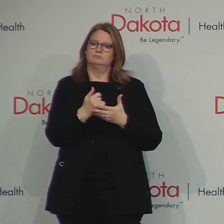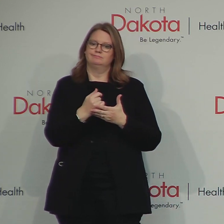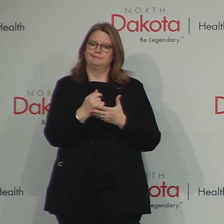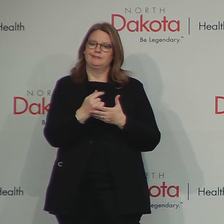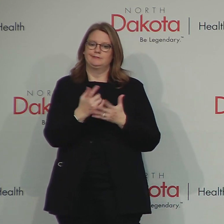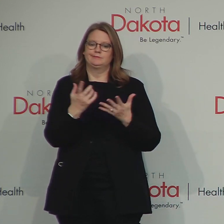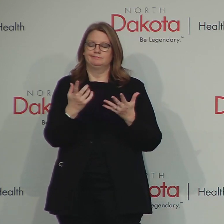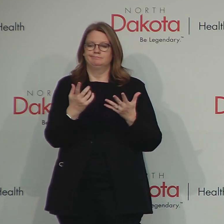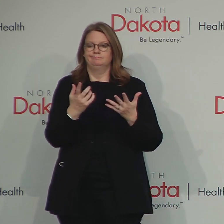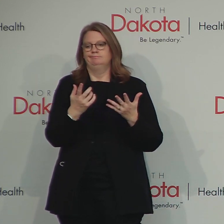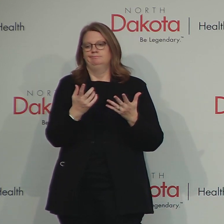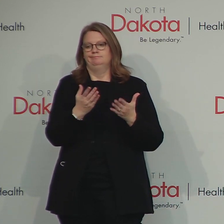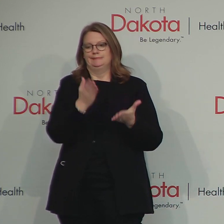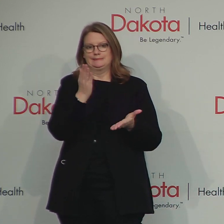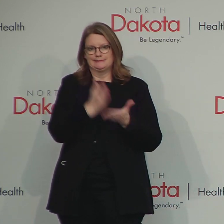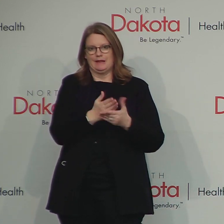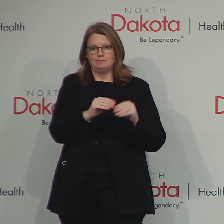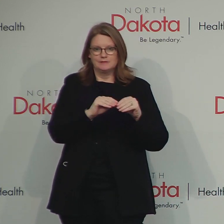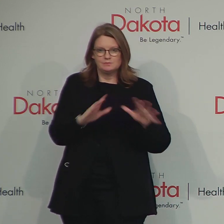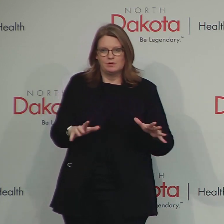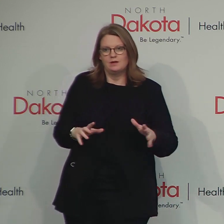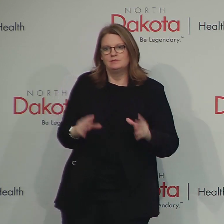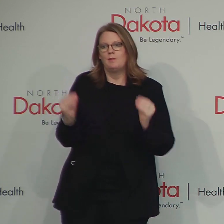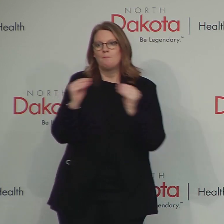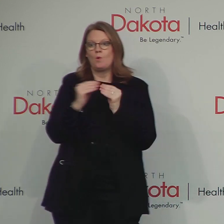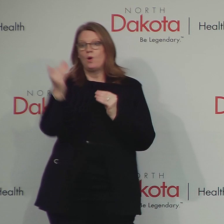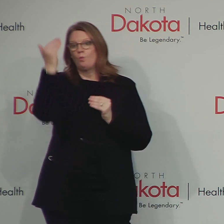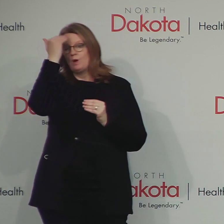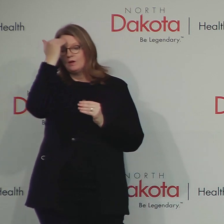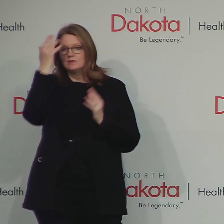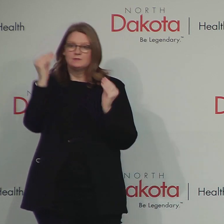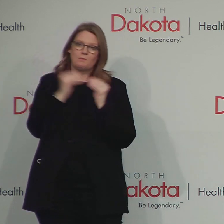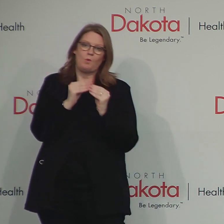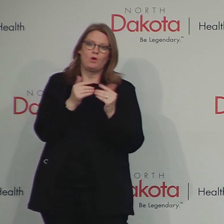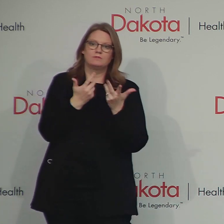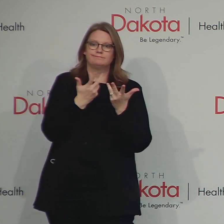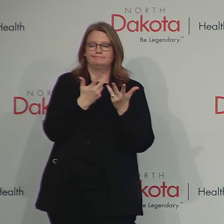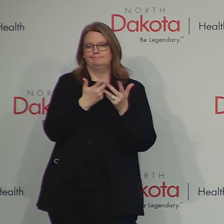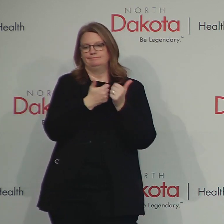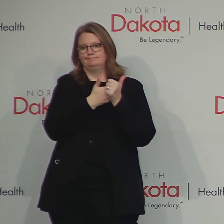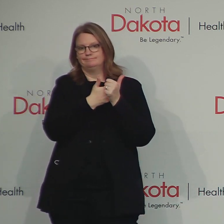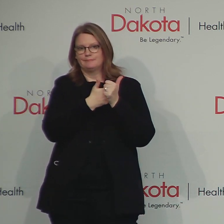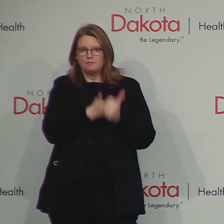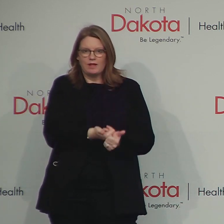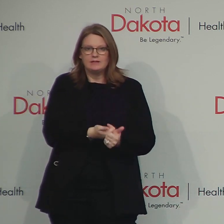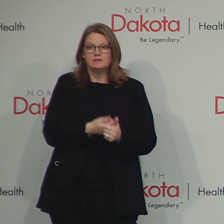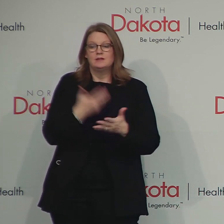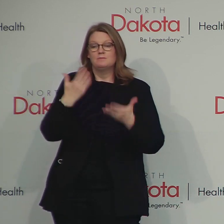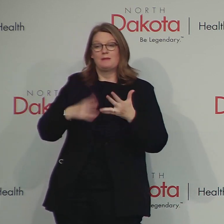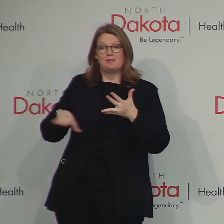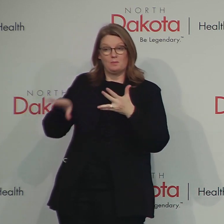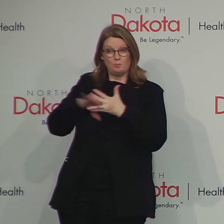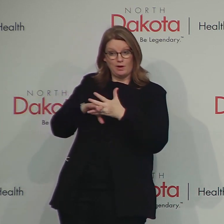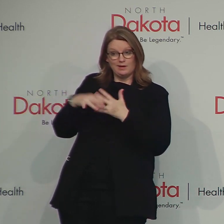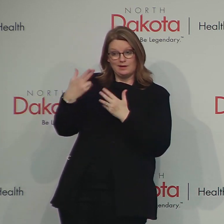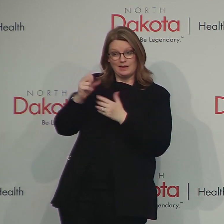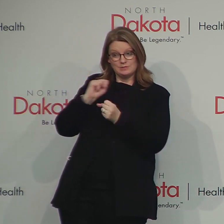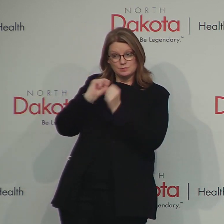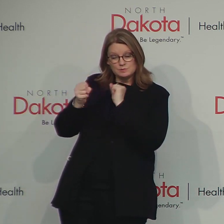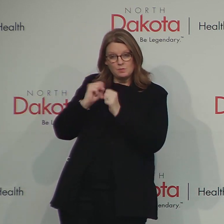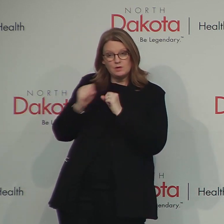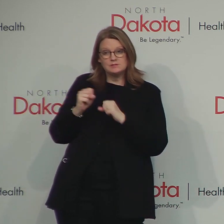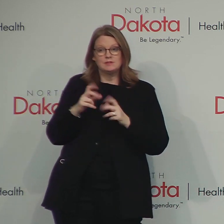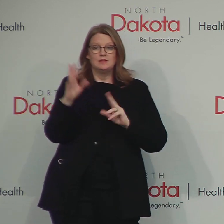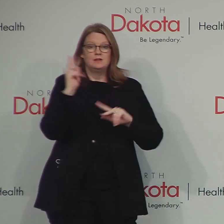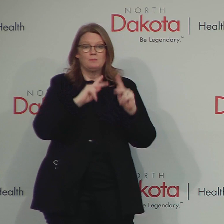greater awareness, greater compliance. The break in high school sports perhaps helped. People being smart over